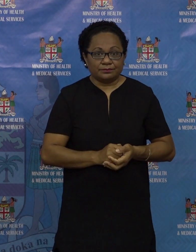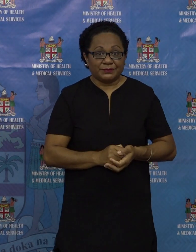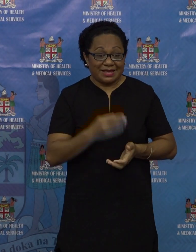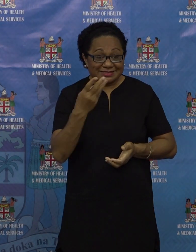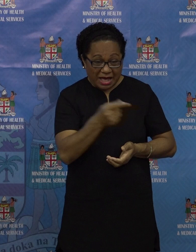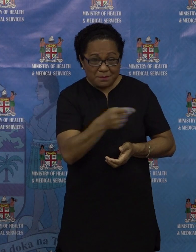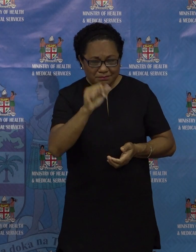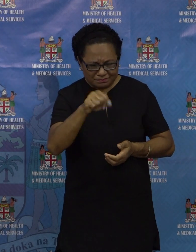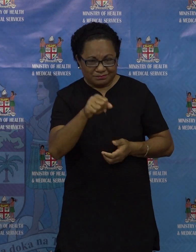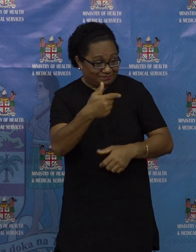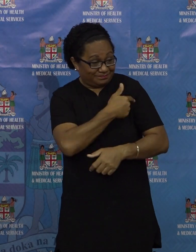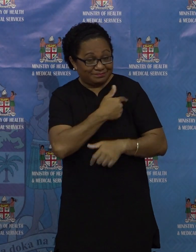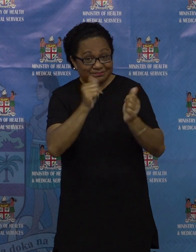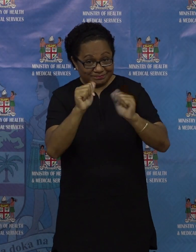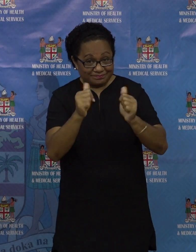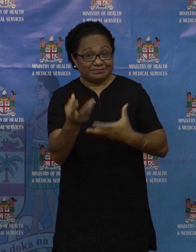fully vaccinated,